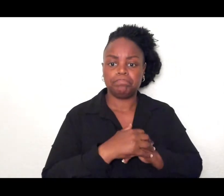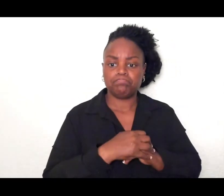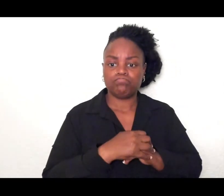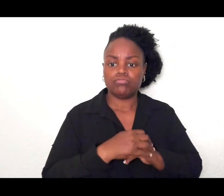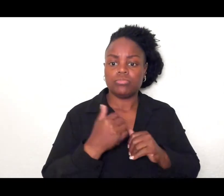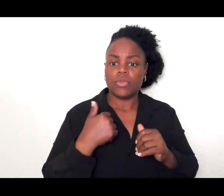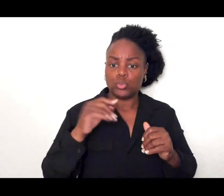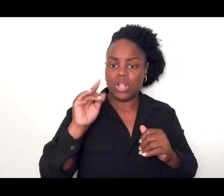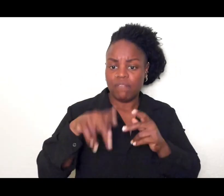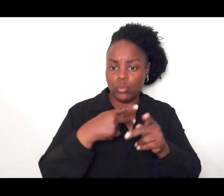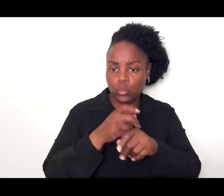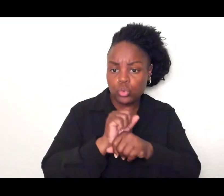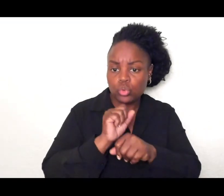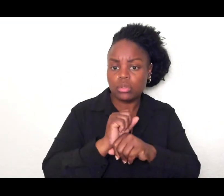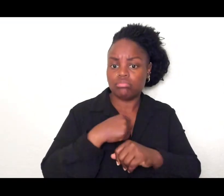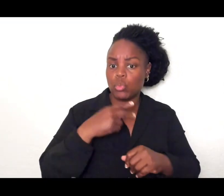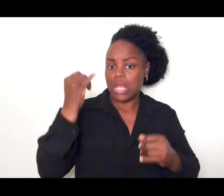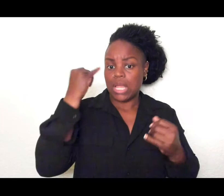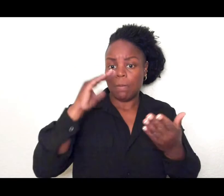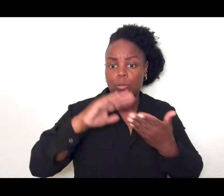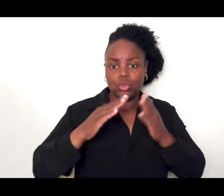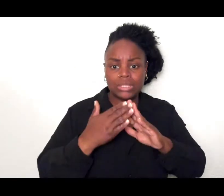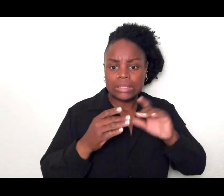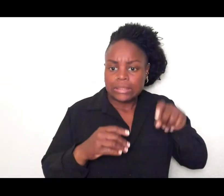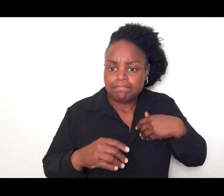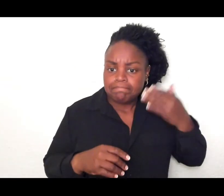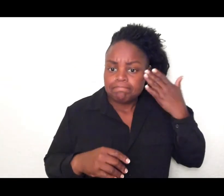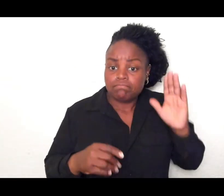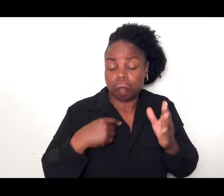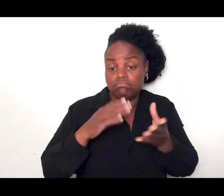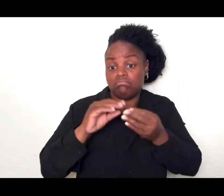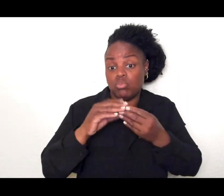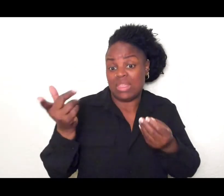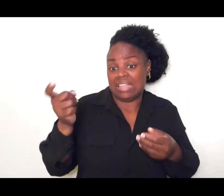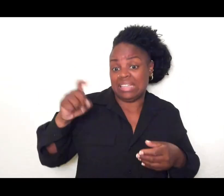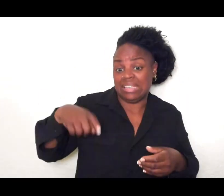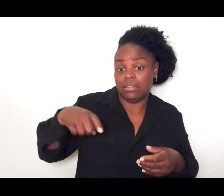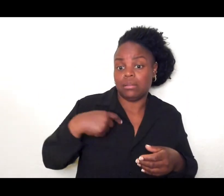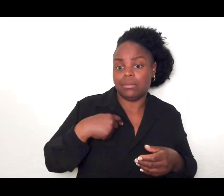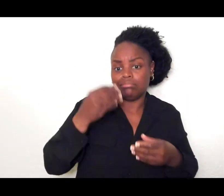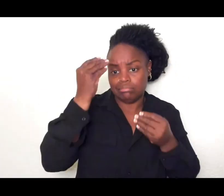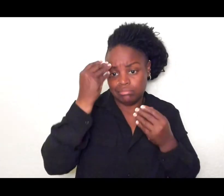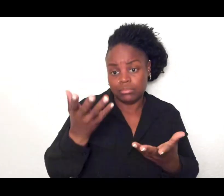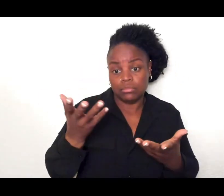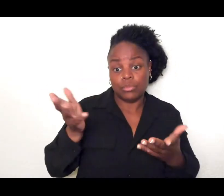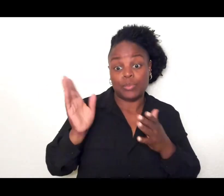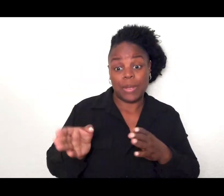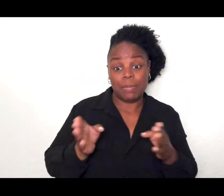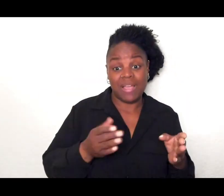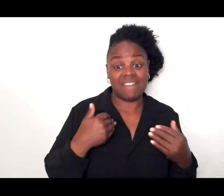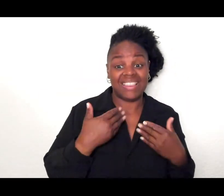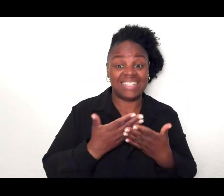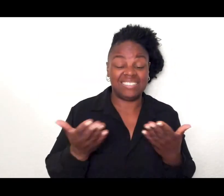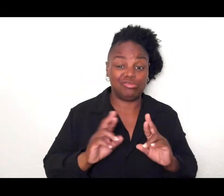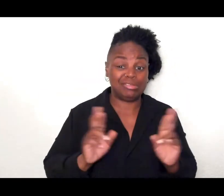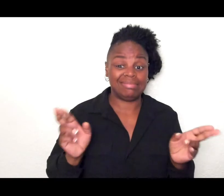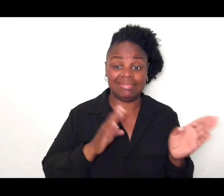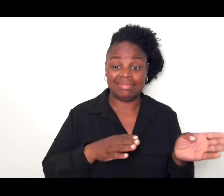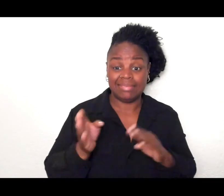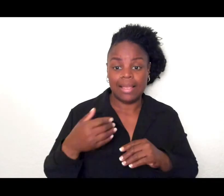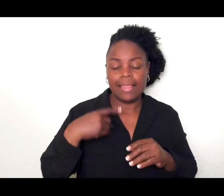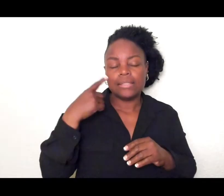who live here are primarily brown and indigenous agricultural workers. There's a very large cultural